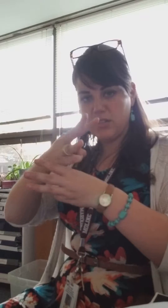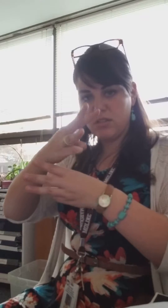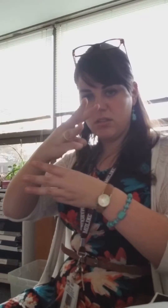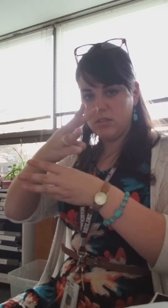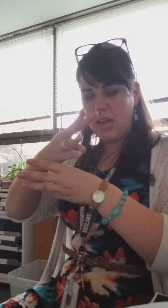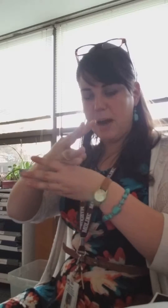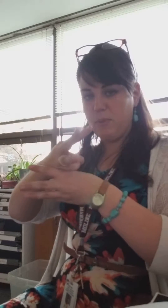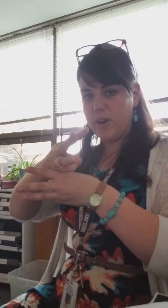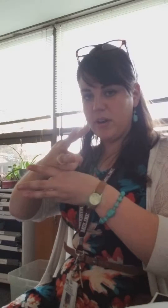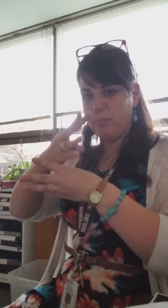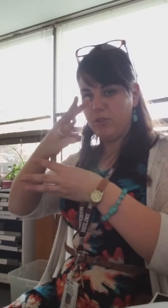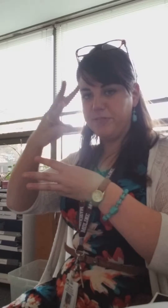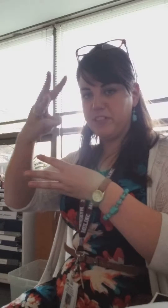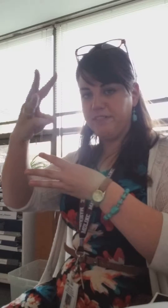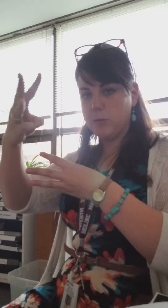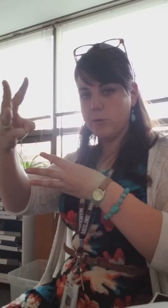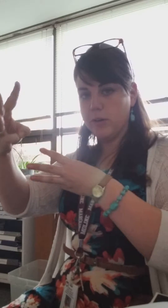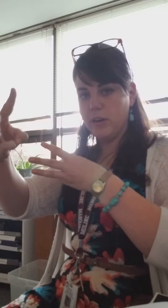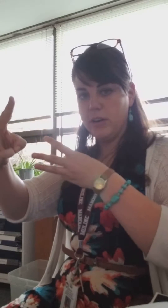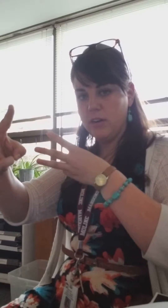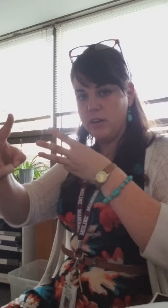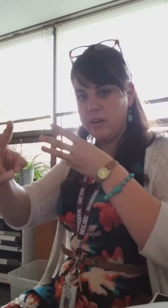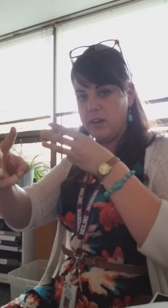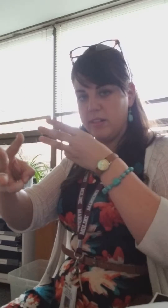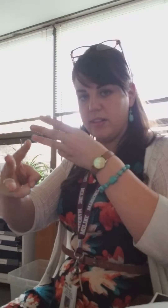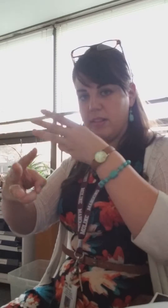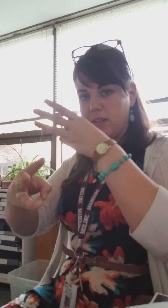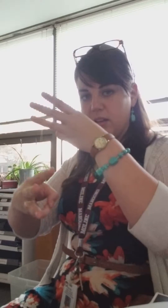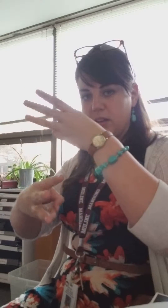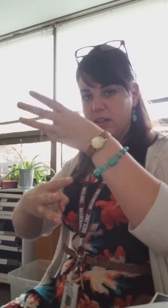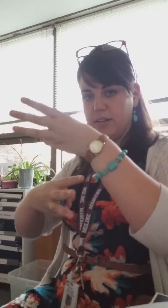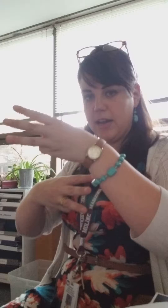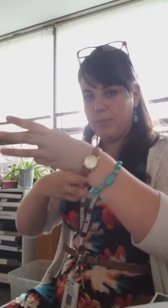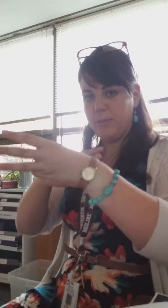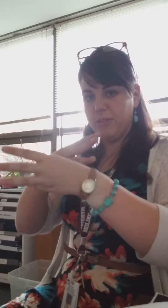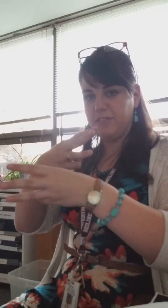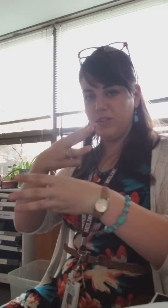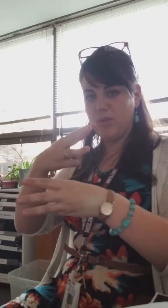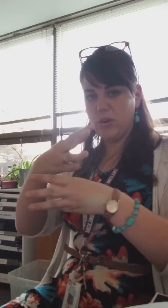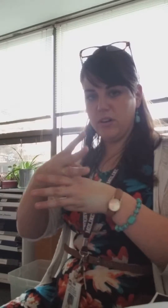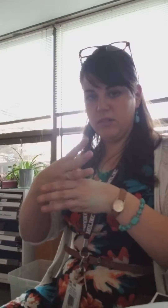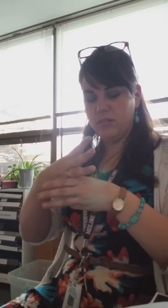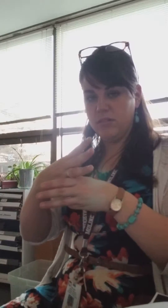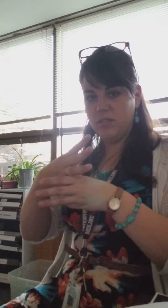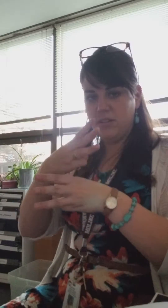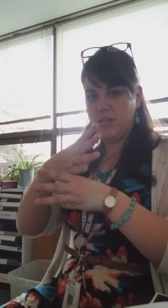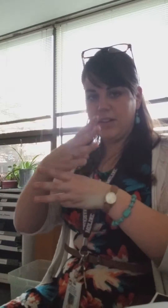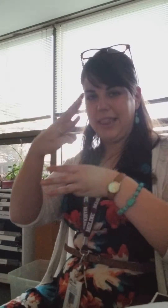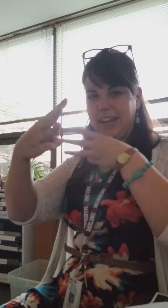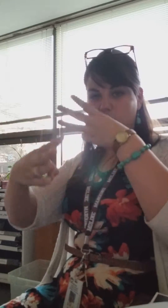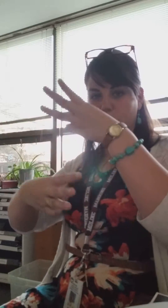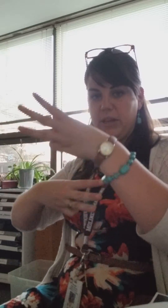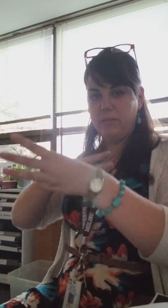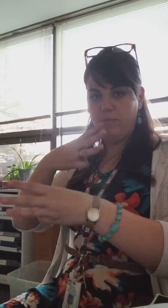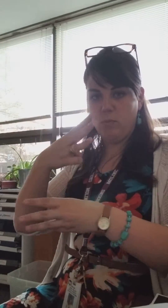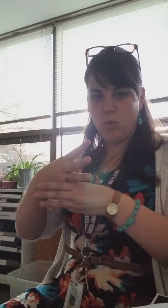this top one moves forward, and then the other top one moves forward. Kind of like an orbit,